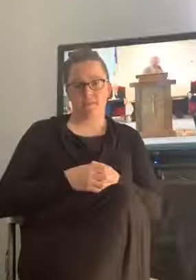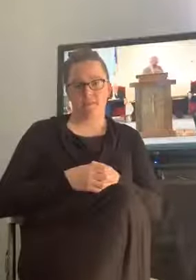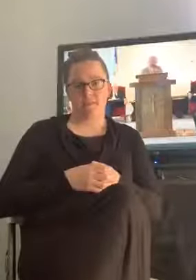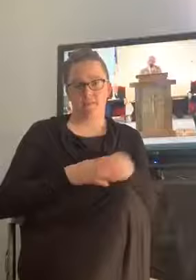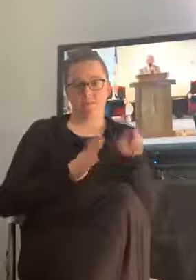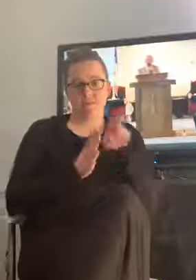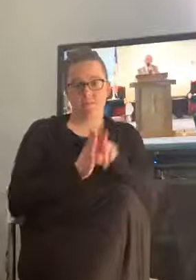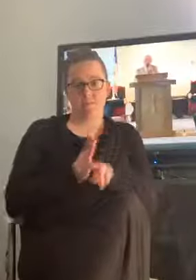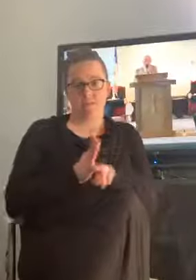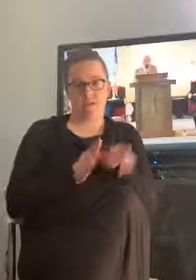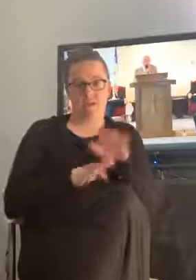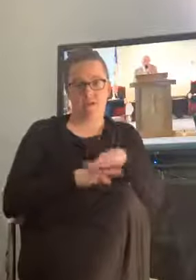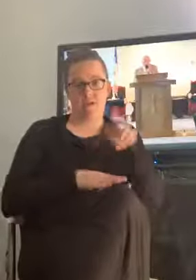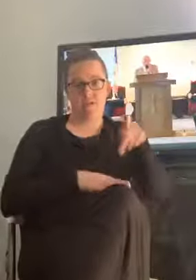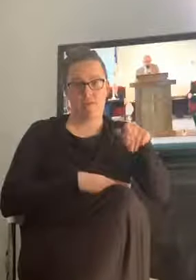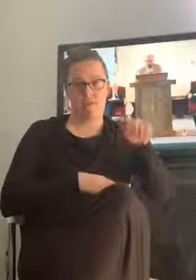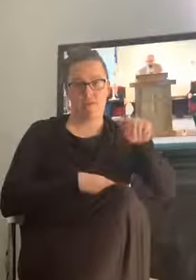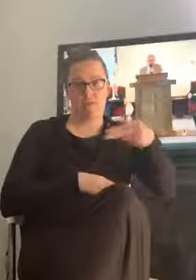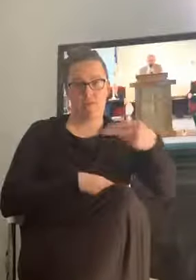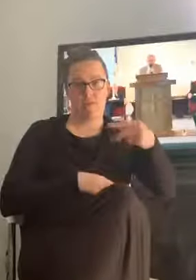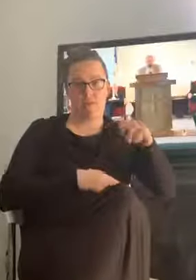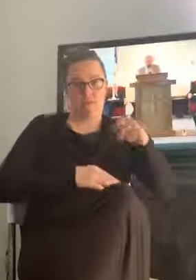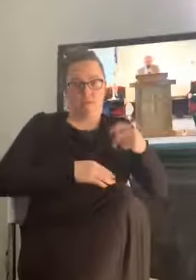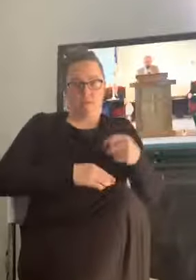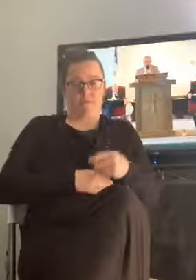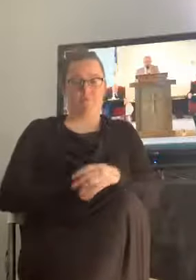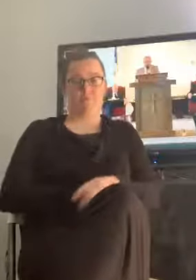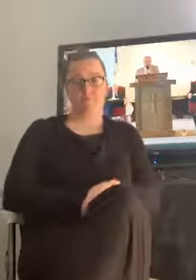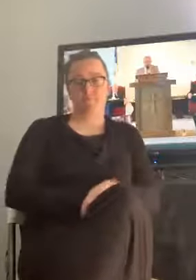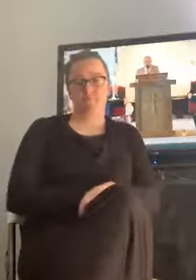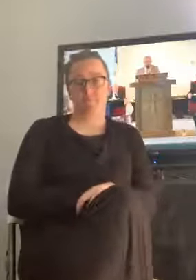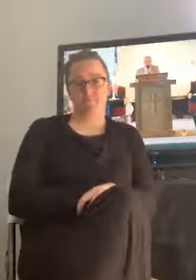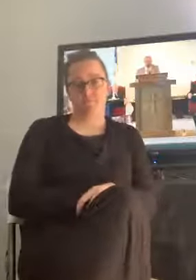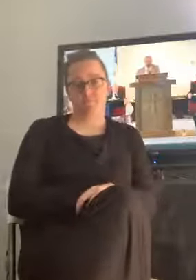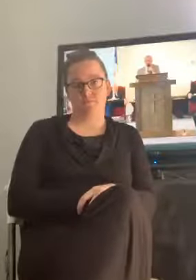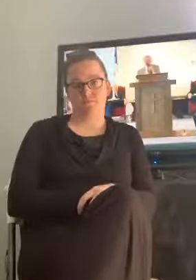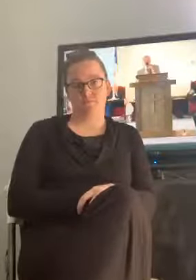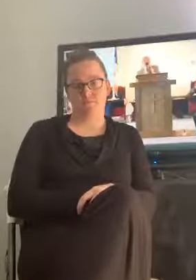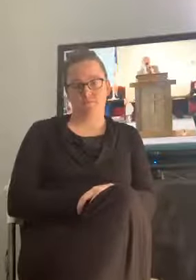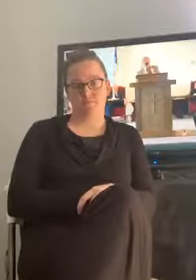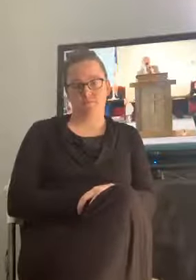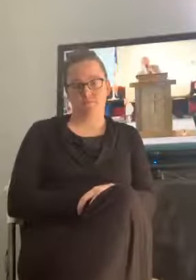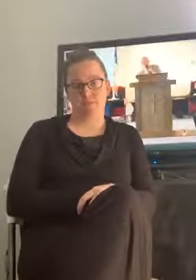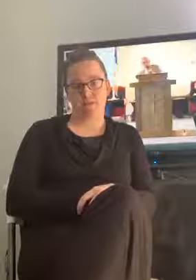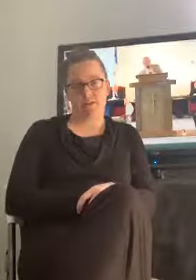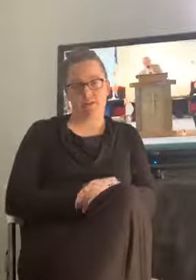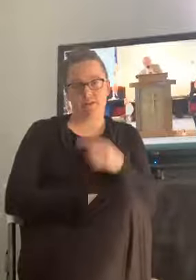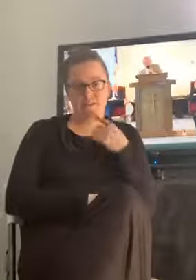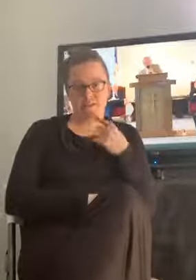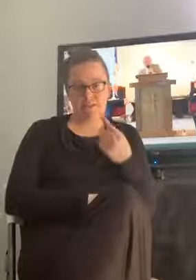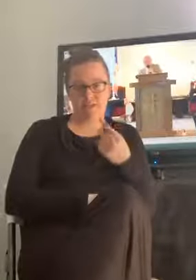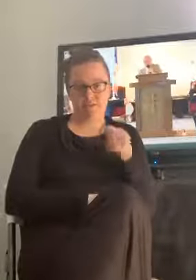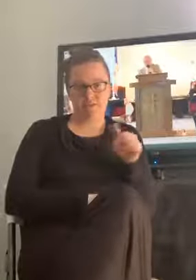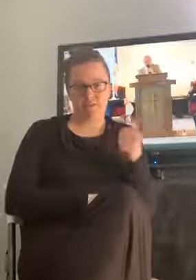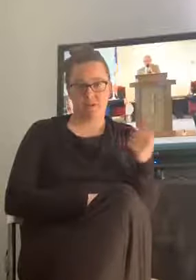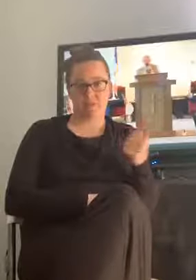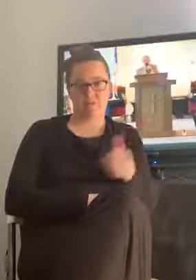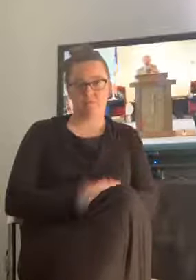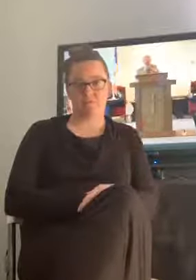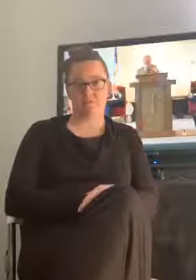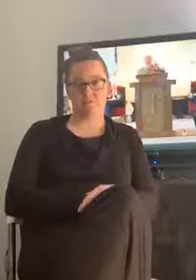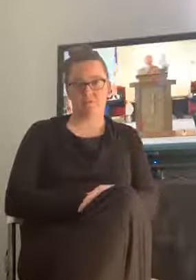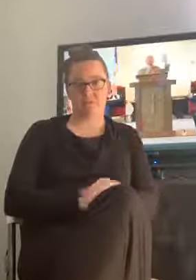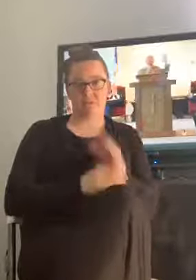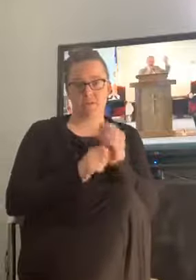down in the path where he was traveling. Then it said there were others that